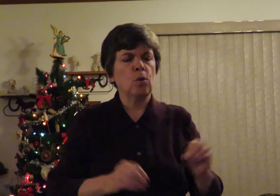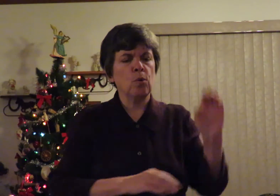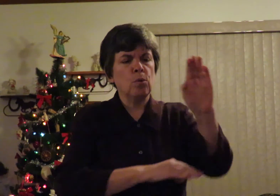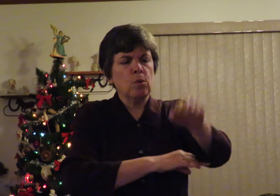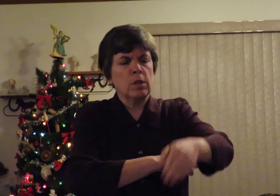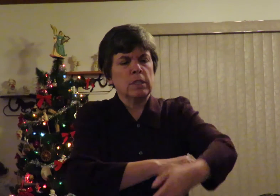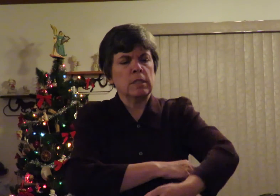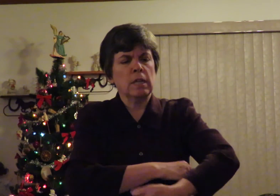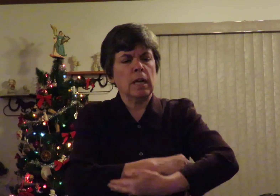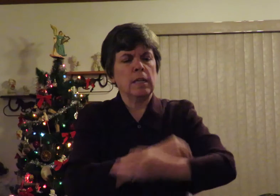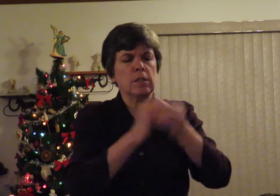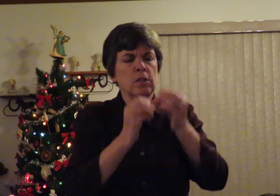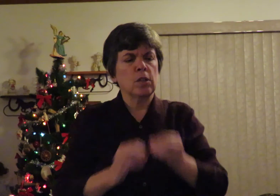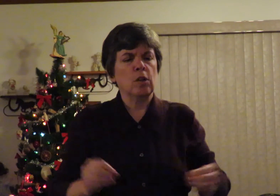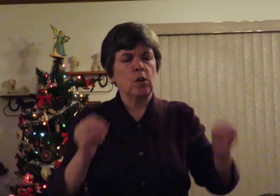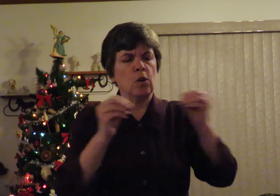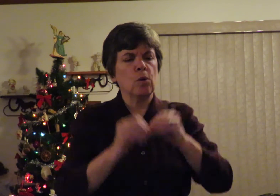O night